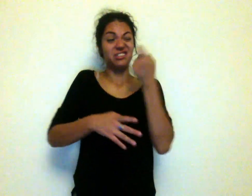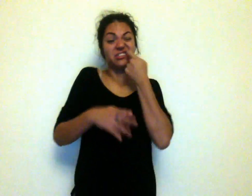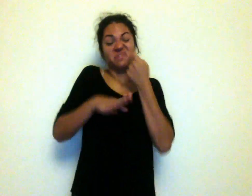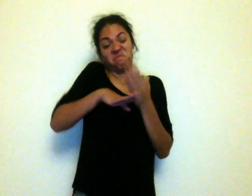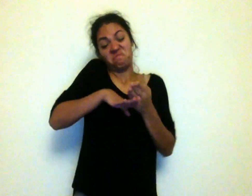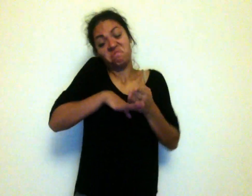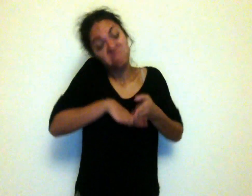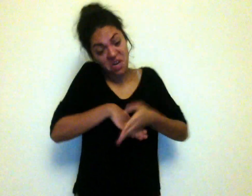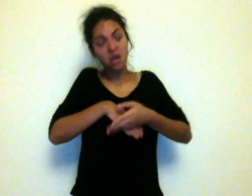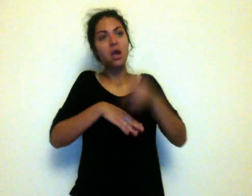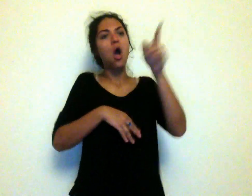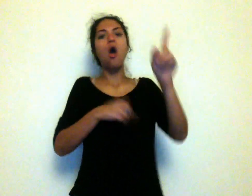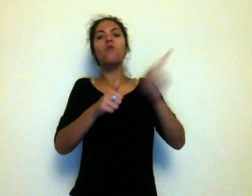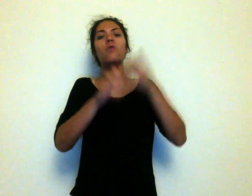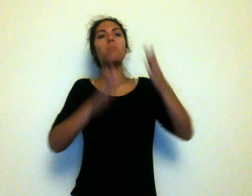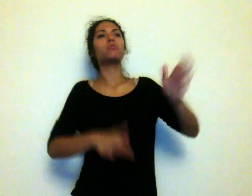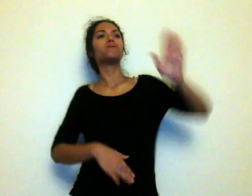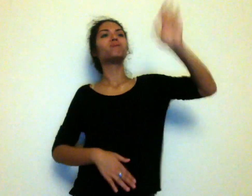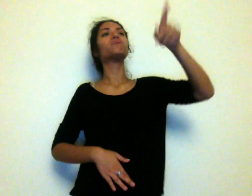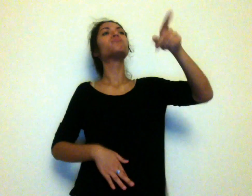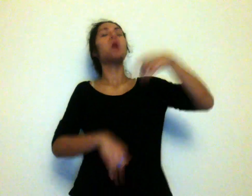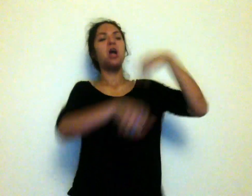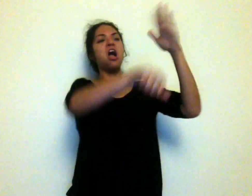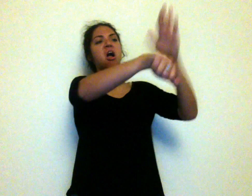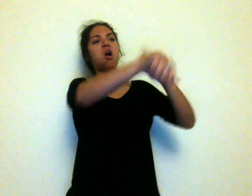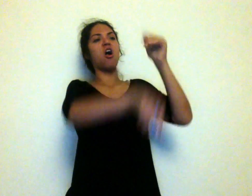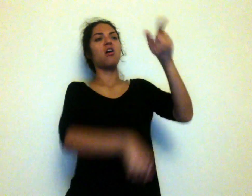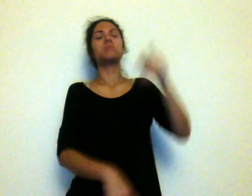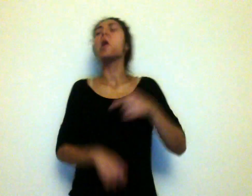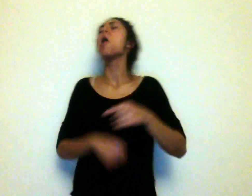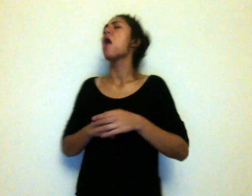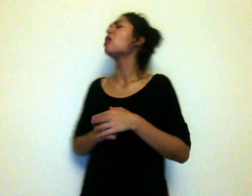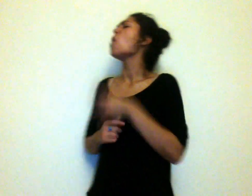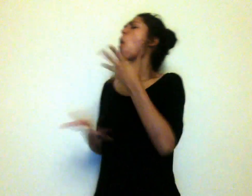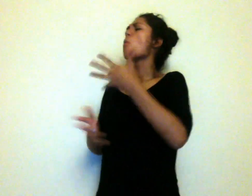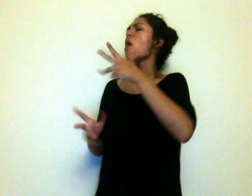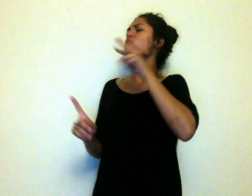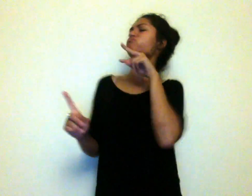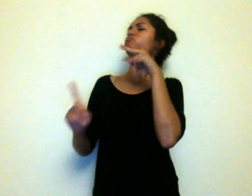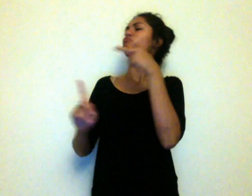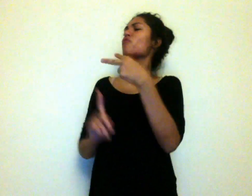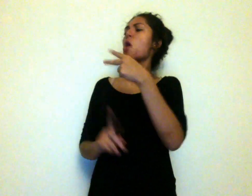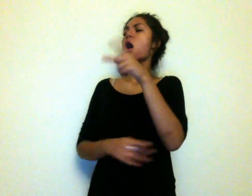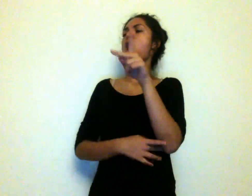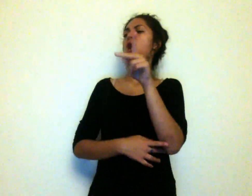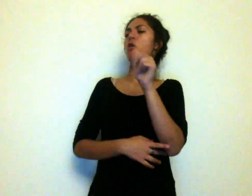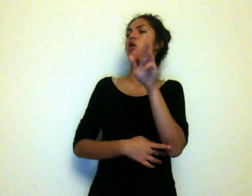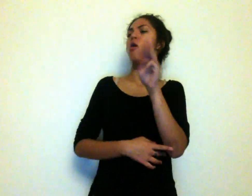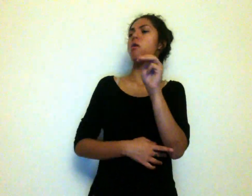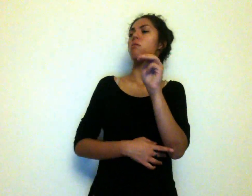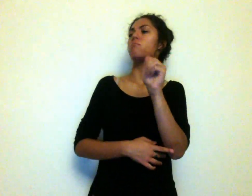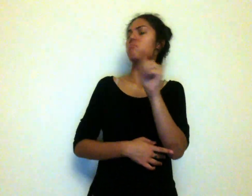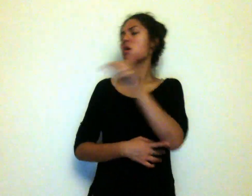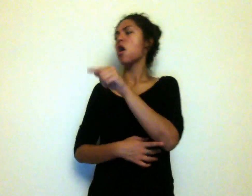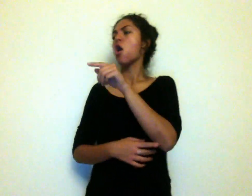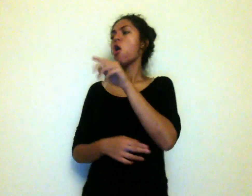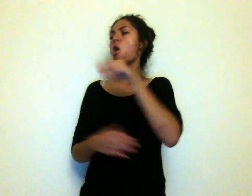a Hindu scholar stood up, and his first question was, what is your opinion on reincarnation and karma?